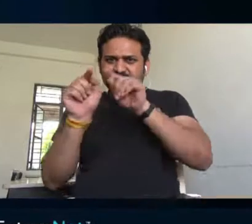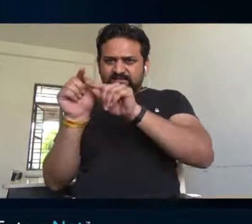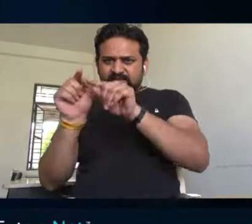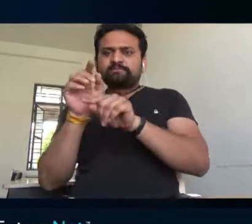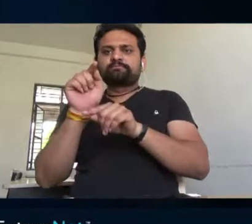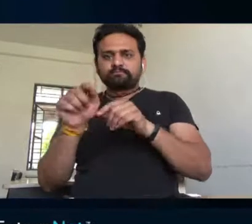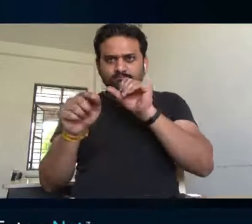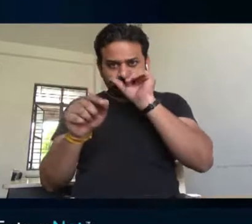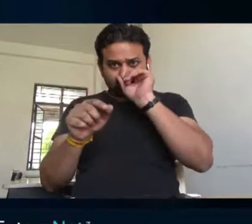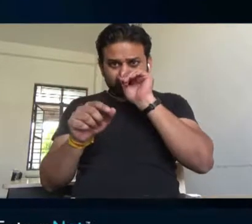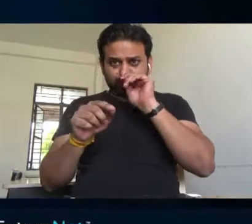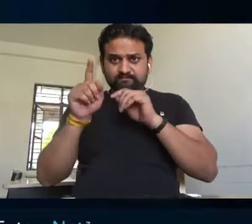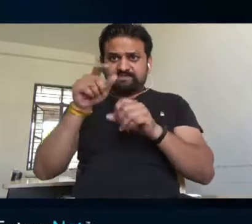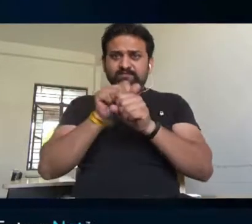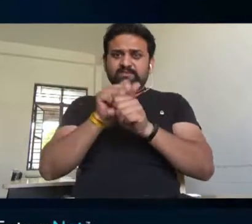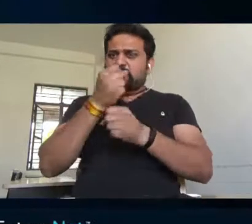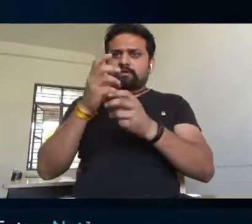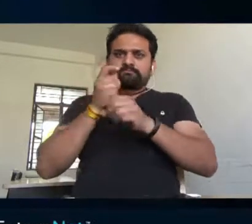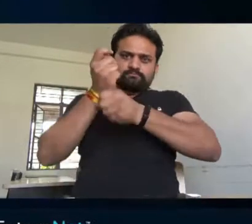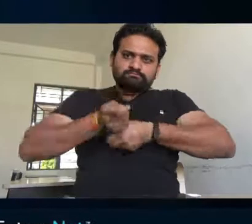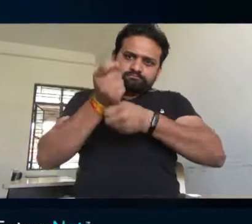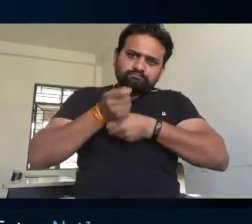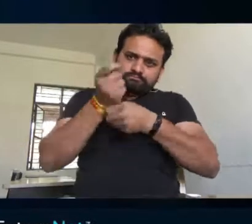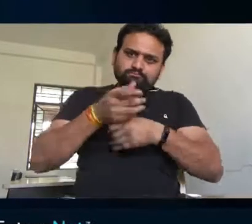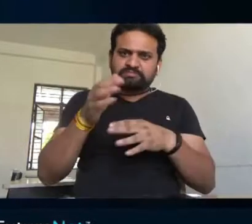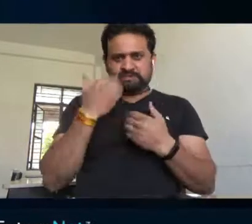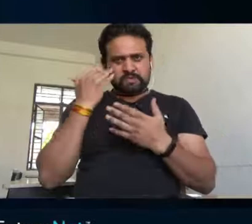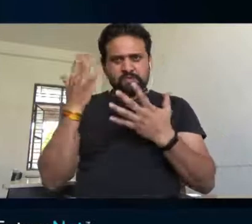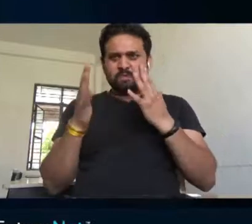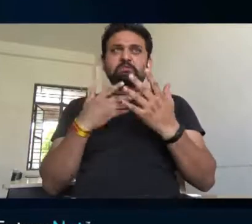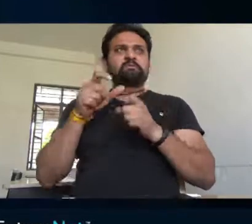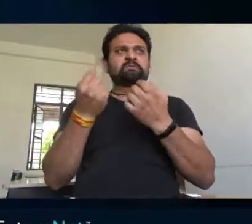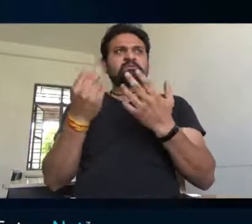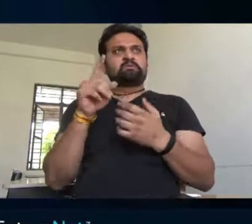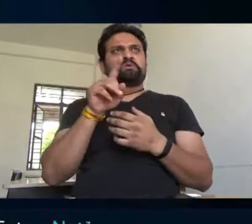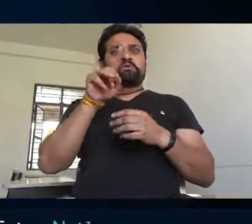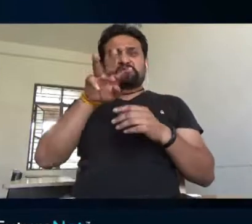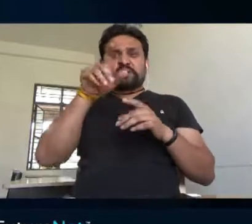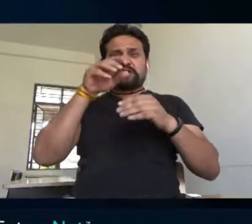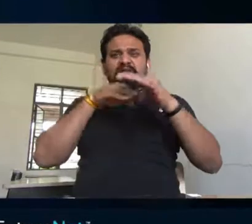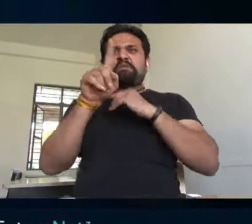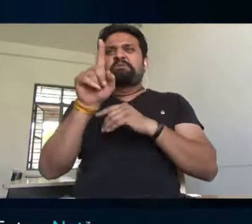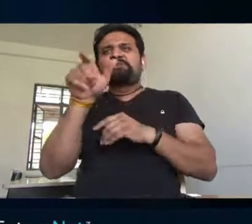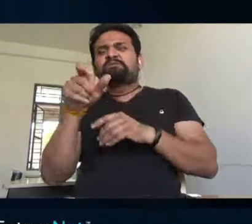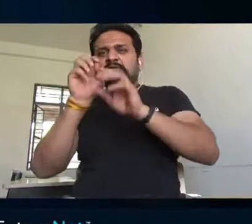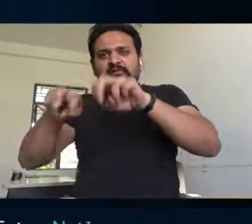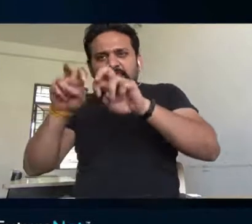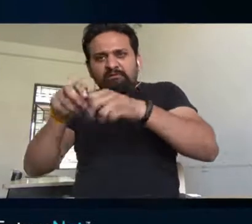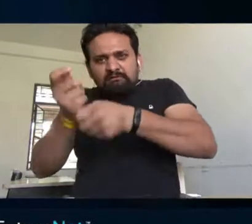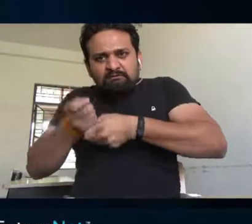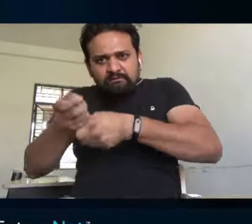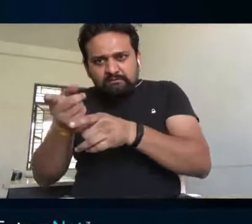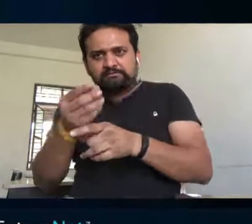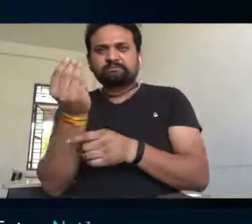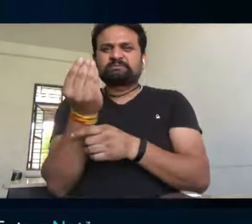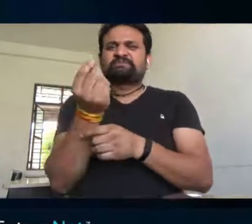Futuro these mining packages. Why we have that mining package? Because how many people using Bitcoin? This is